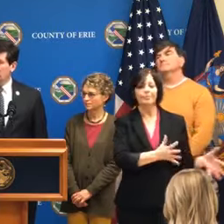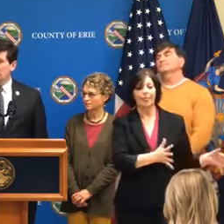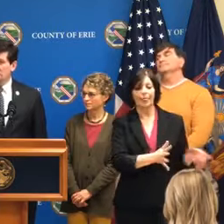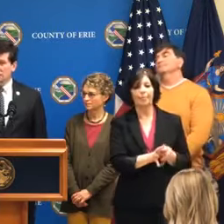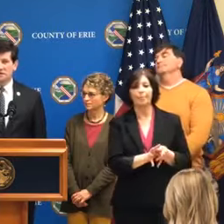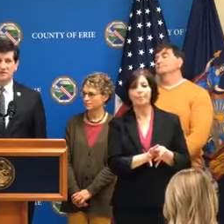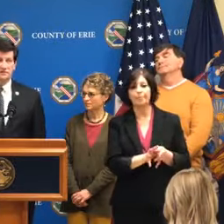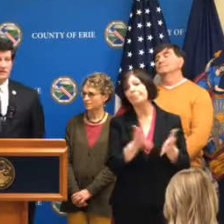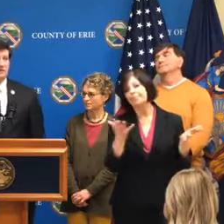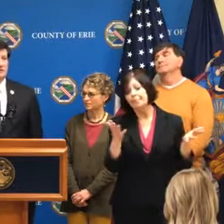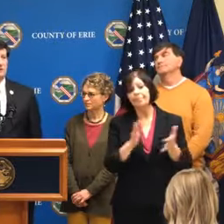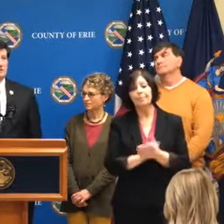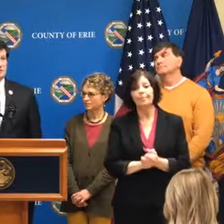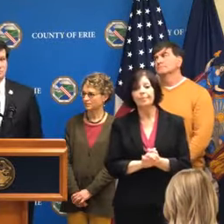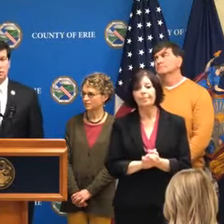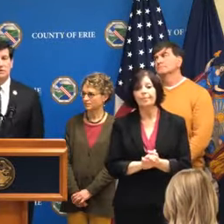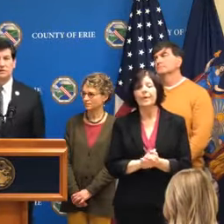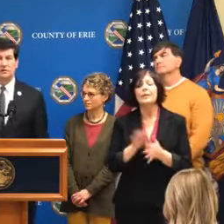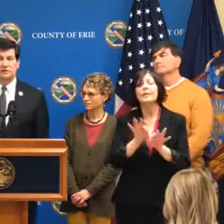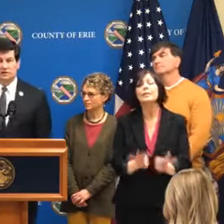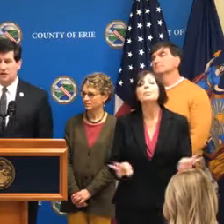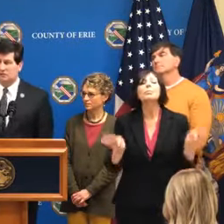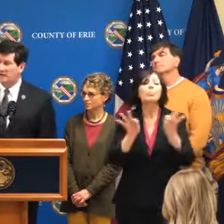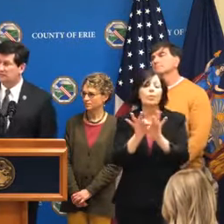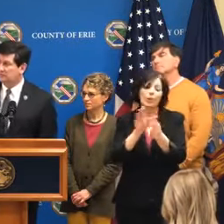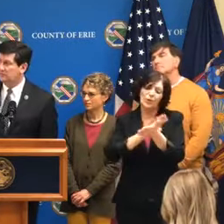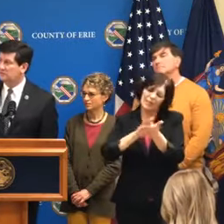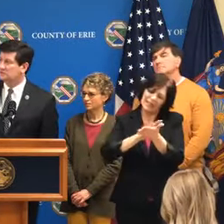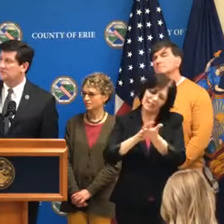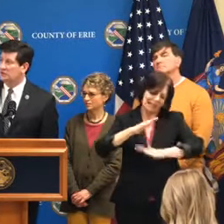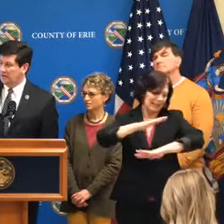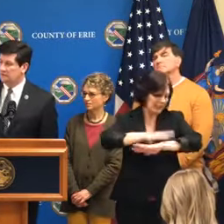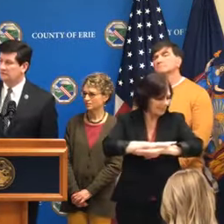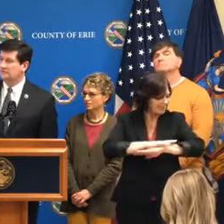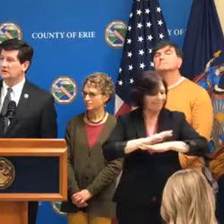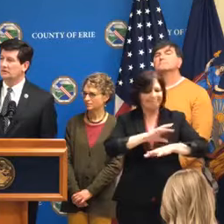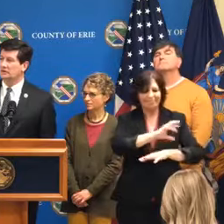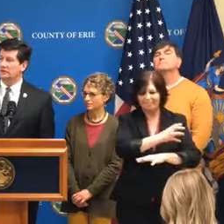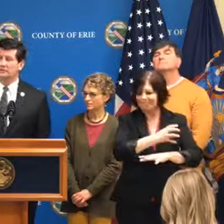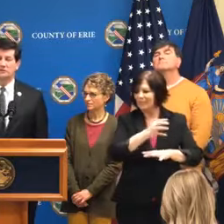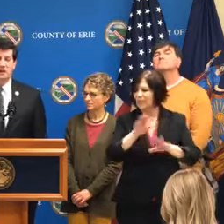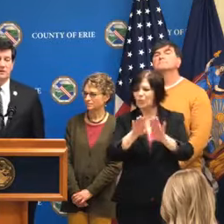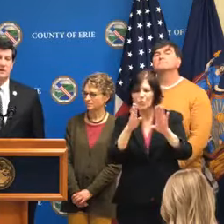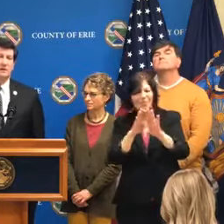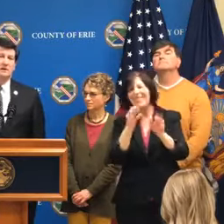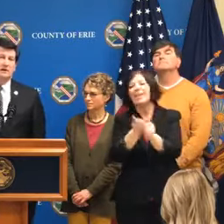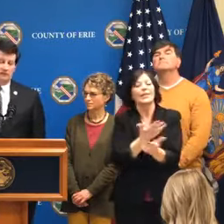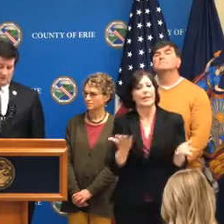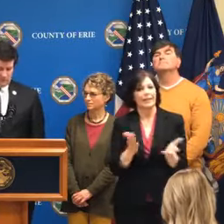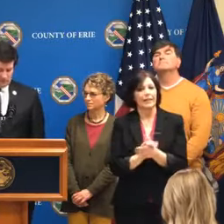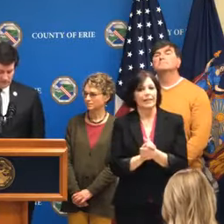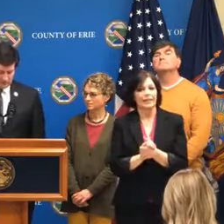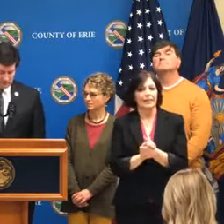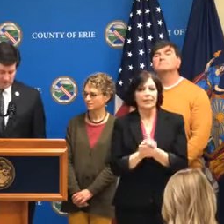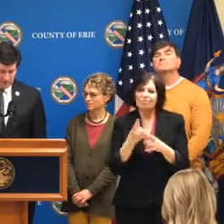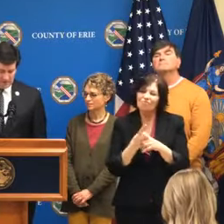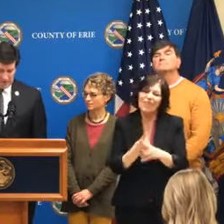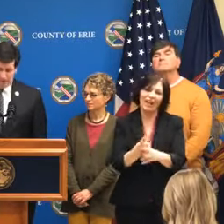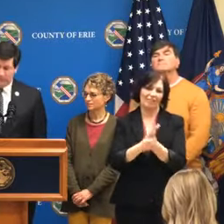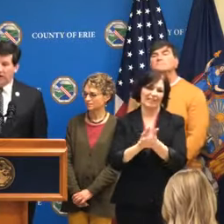and touch it and potentially get the virus. It's important that you clean countertops, doors, handles, you name it, very